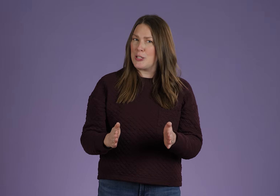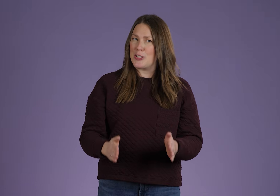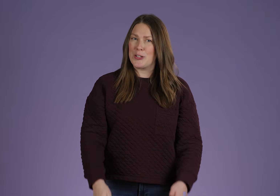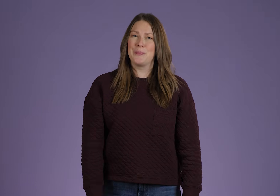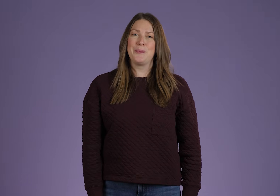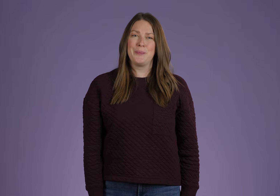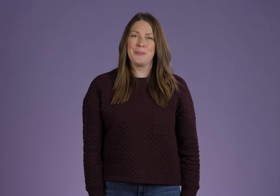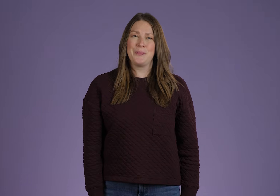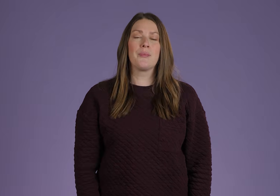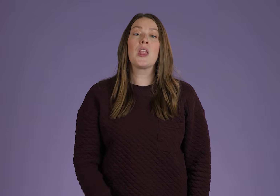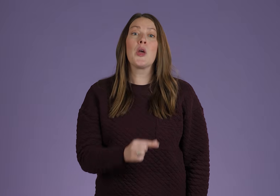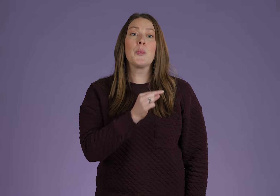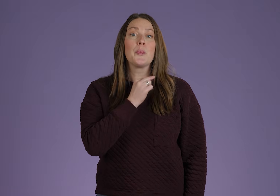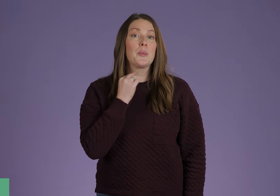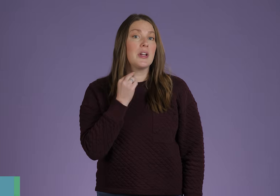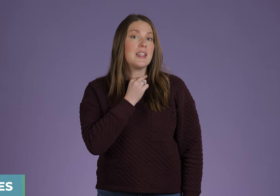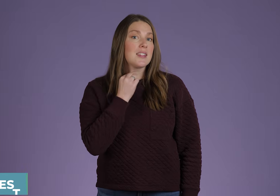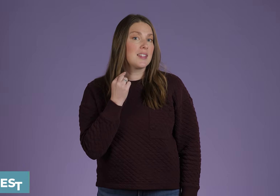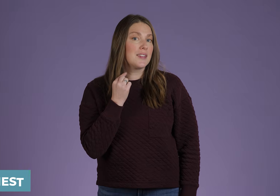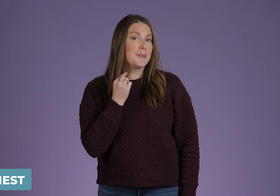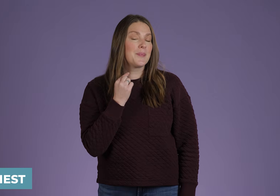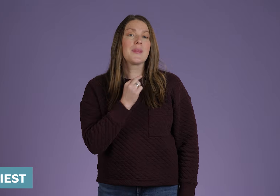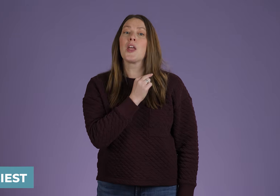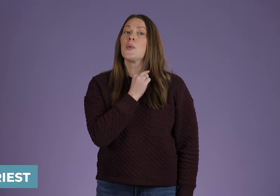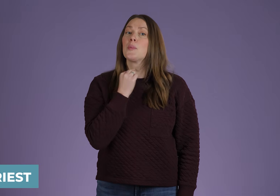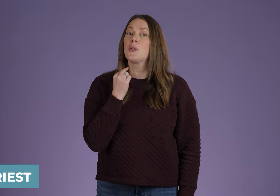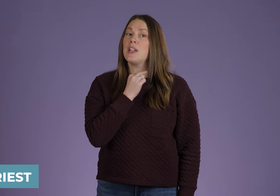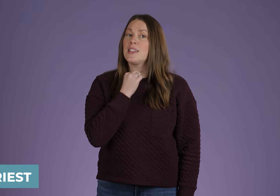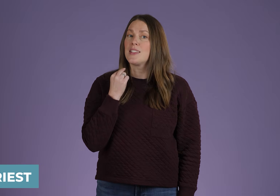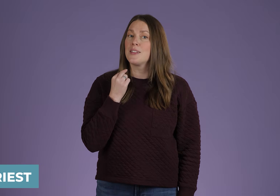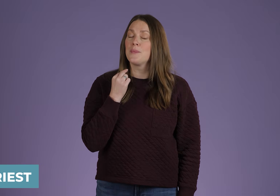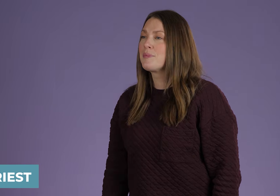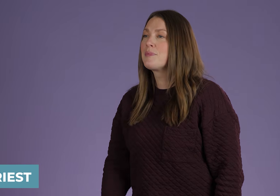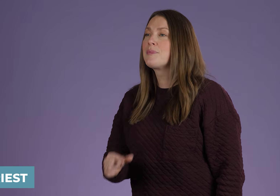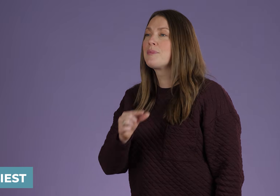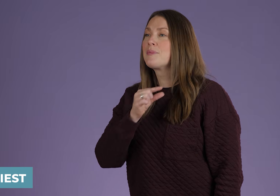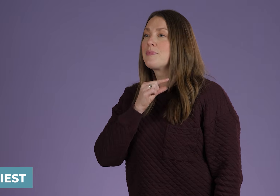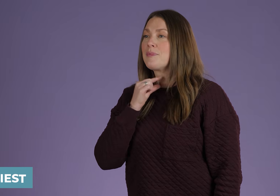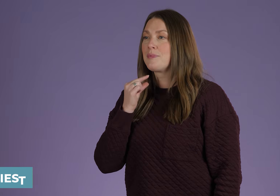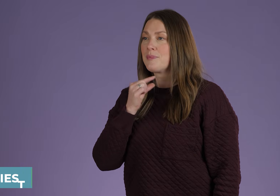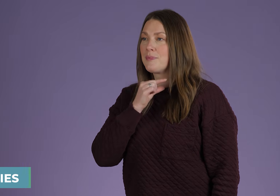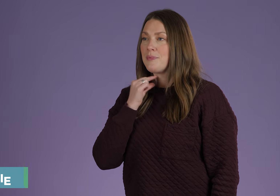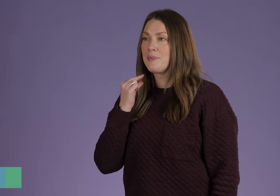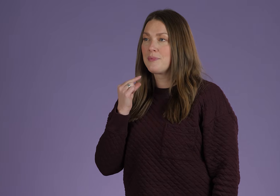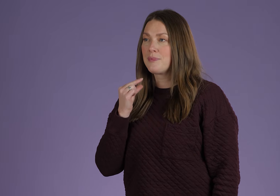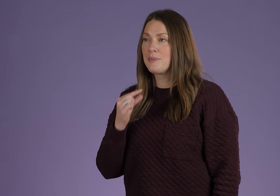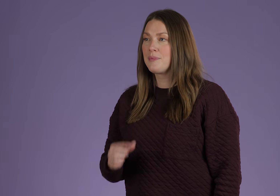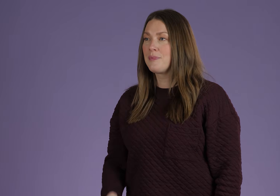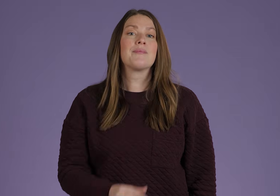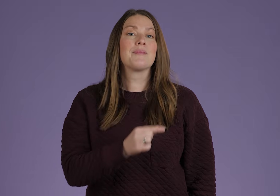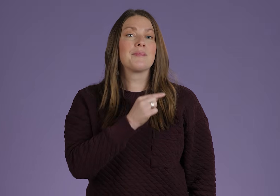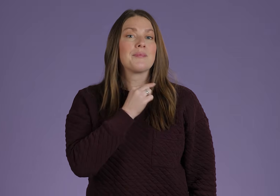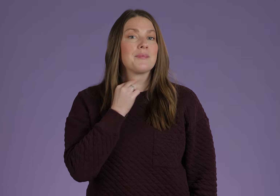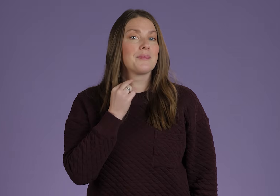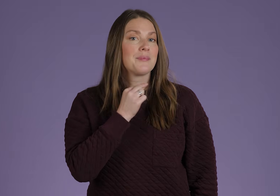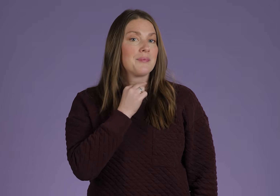preacher. Priest. Priest. Your G hand is representing